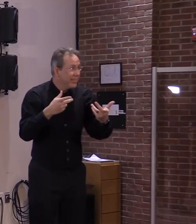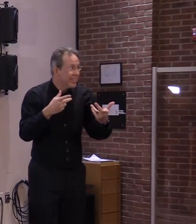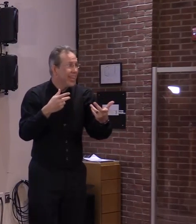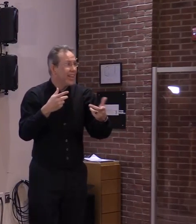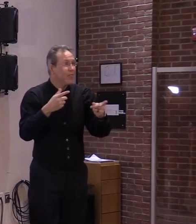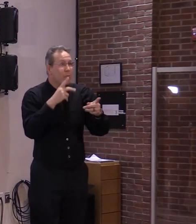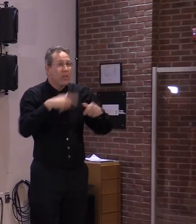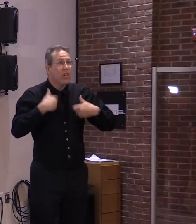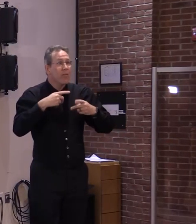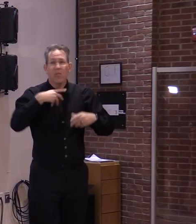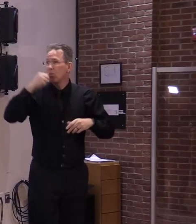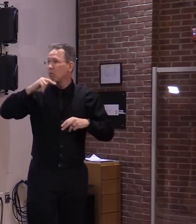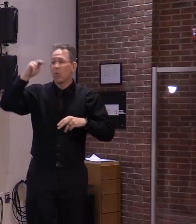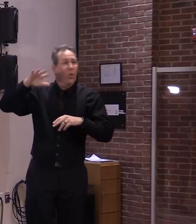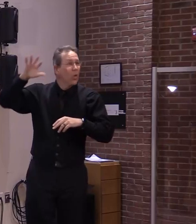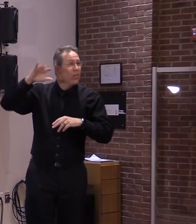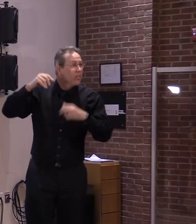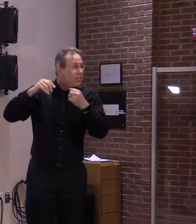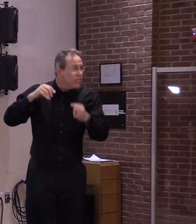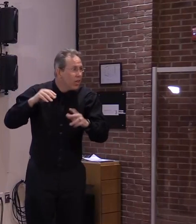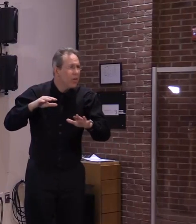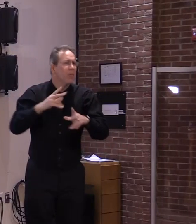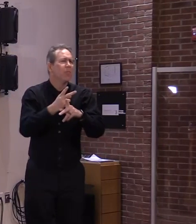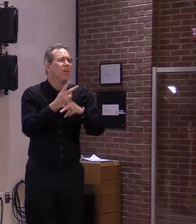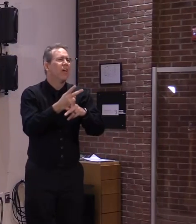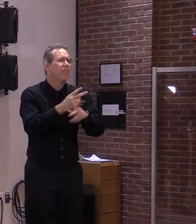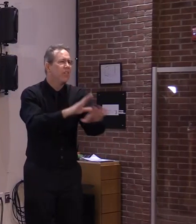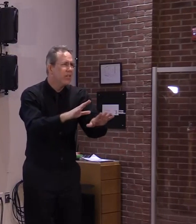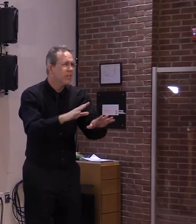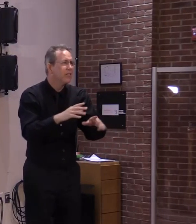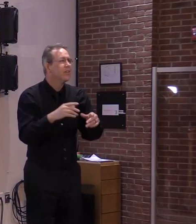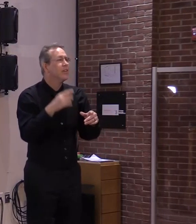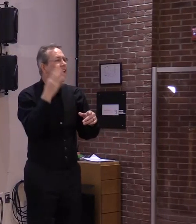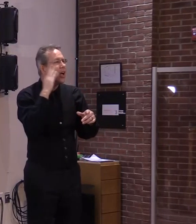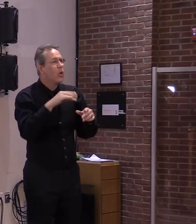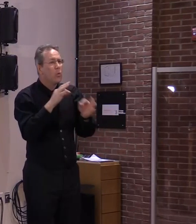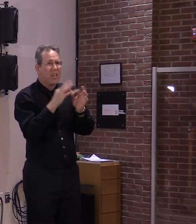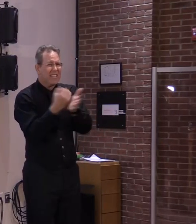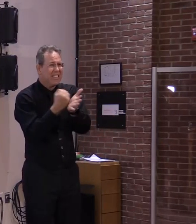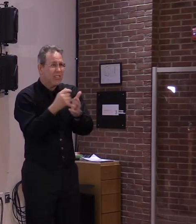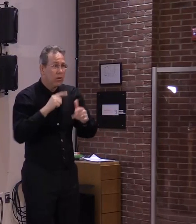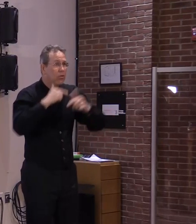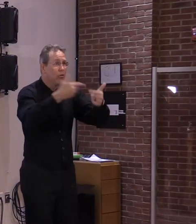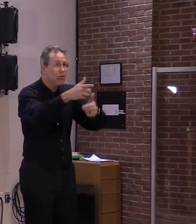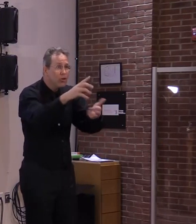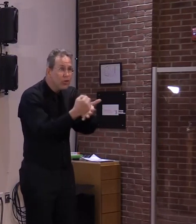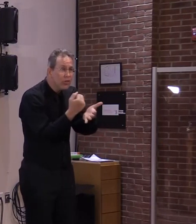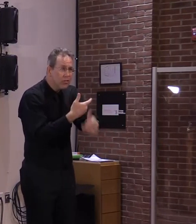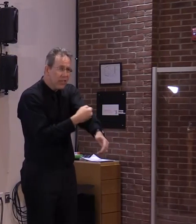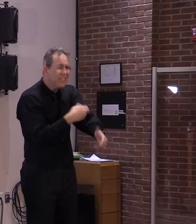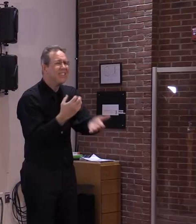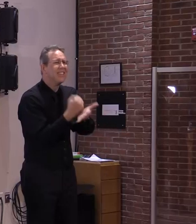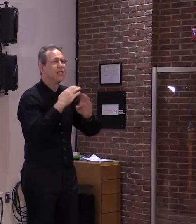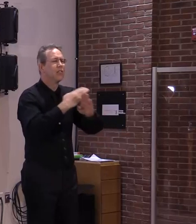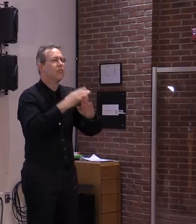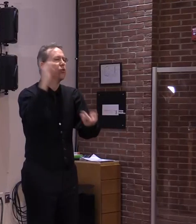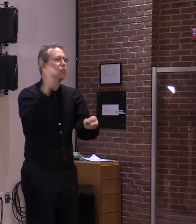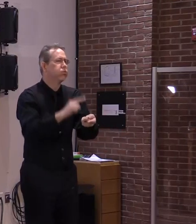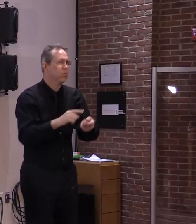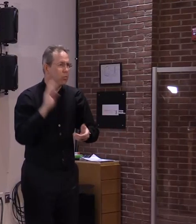when vaccine will be available for all age groups in Vermont. We are also on track for fewer deaths in